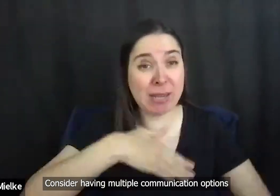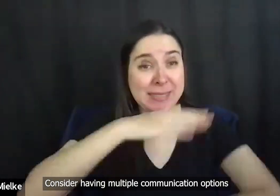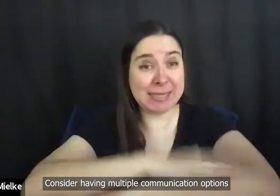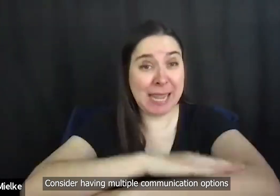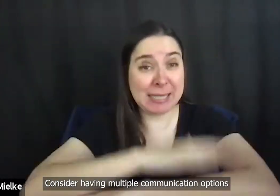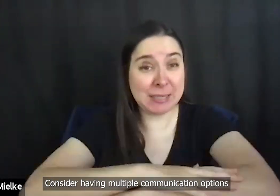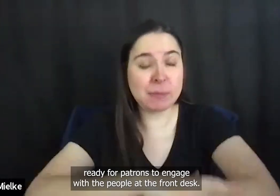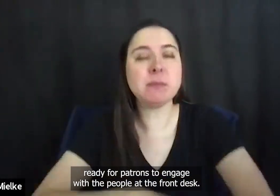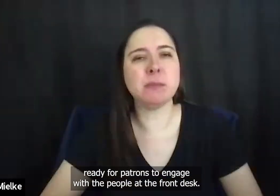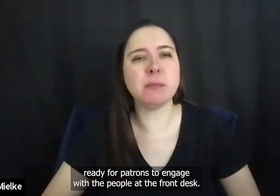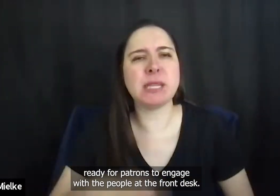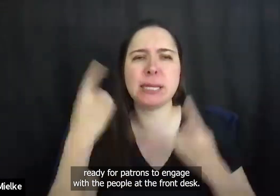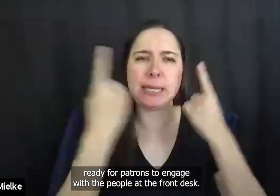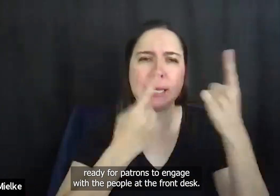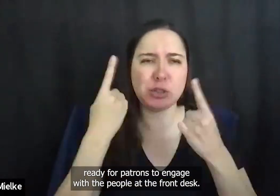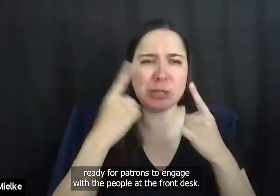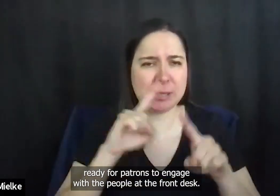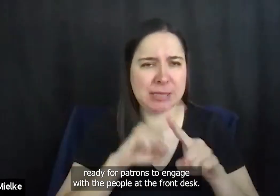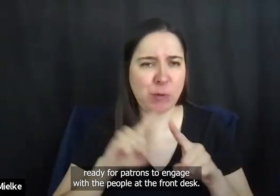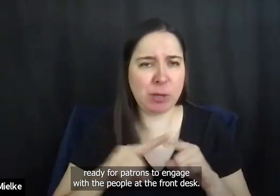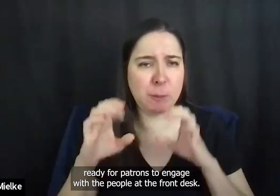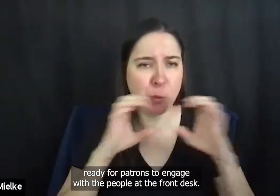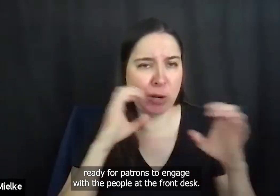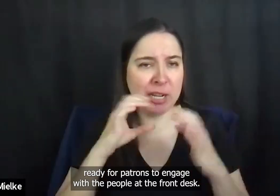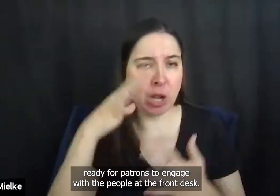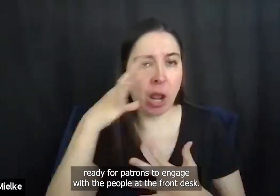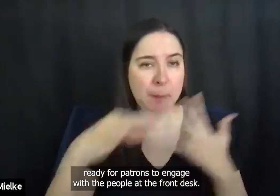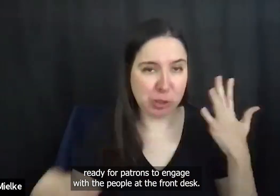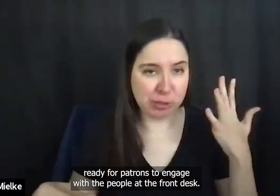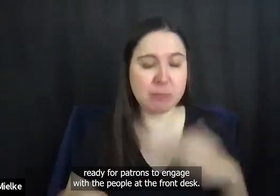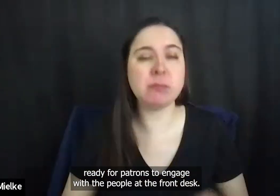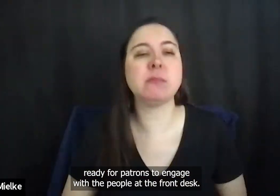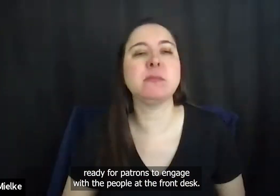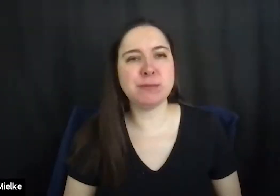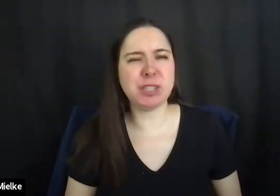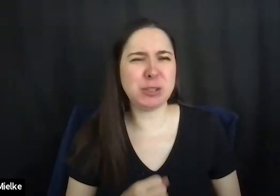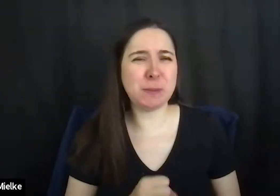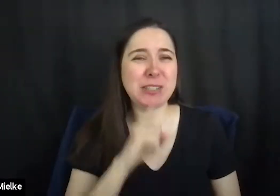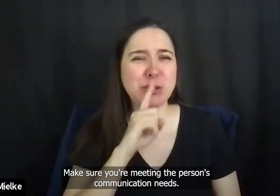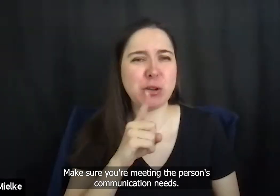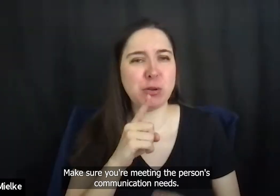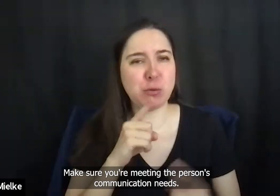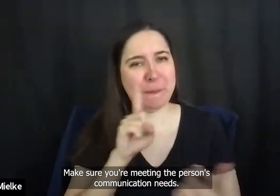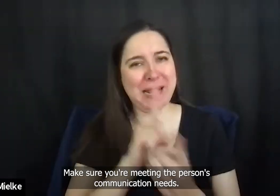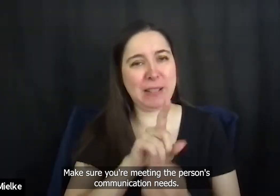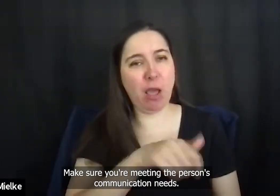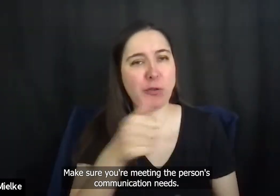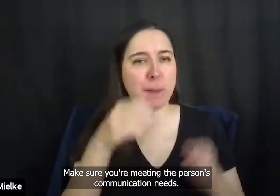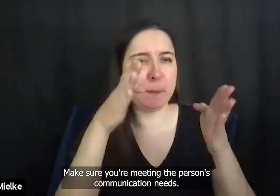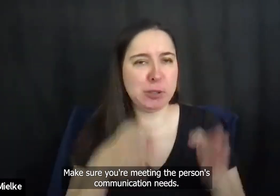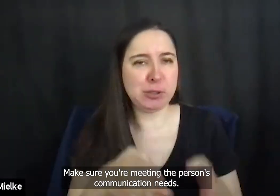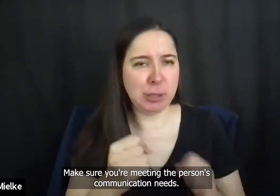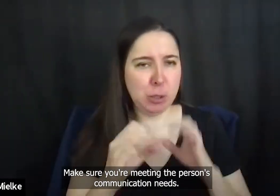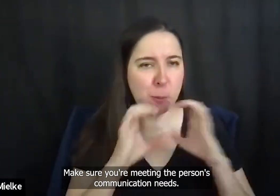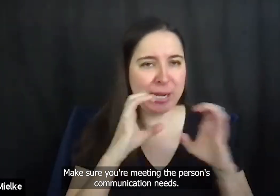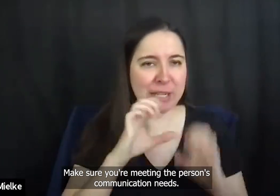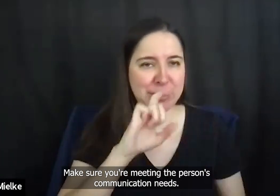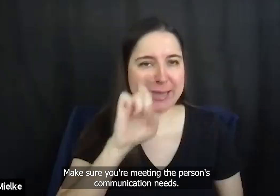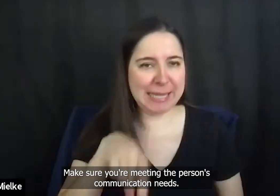communication options ready for patrons to engage with the people at the front desk. Make sure you're meeting the person's communication